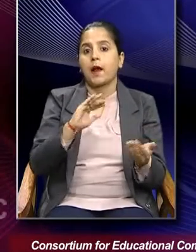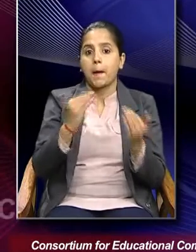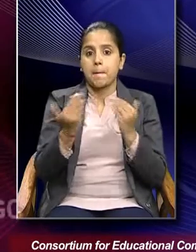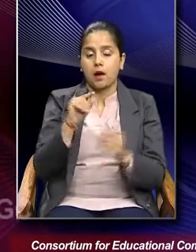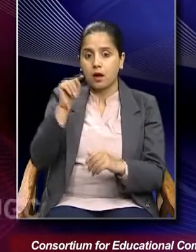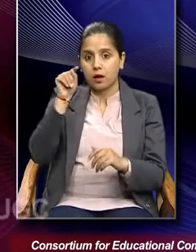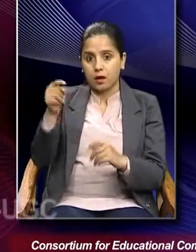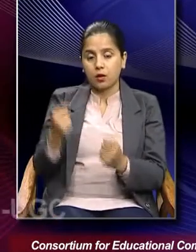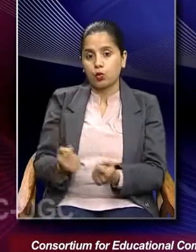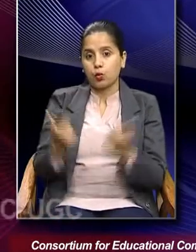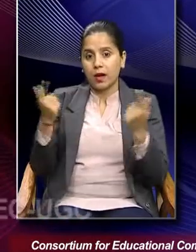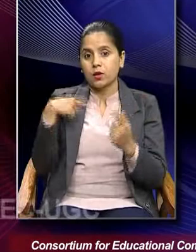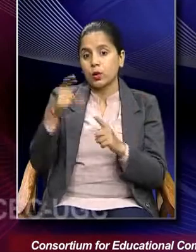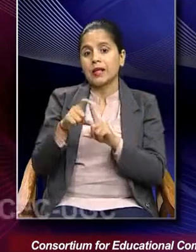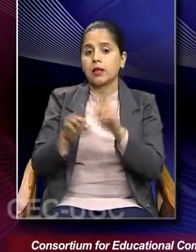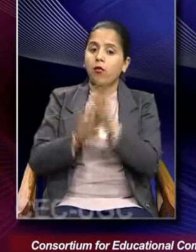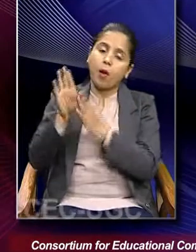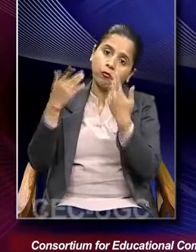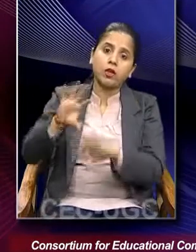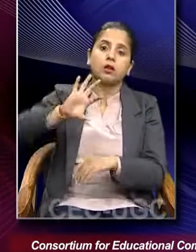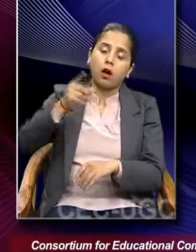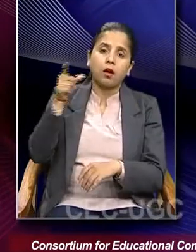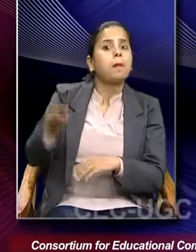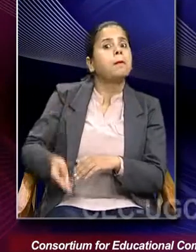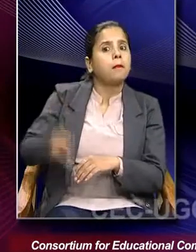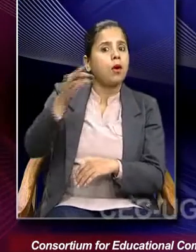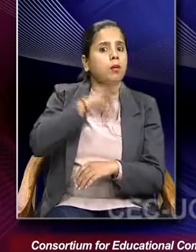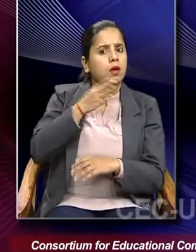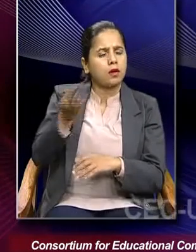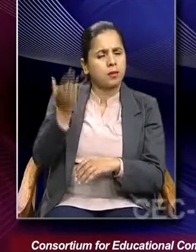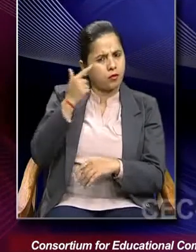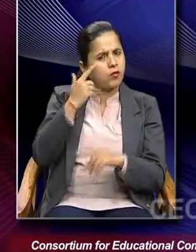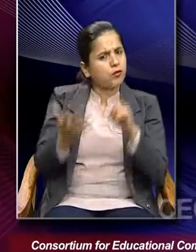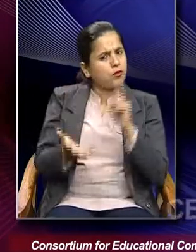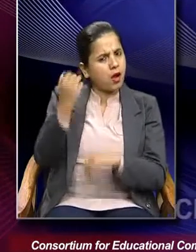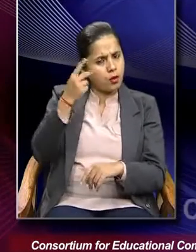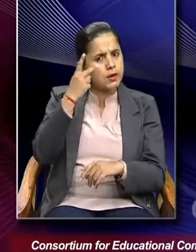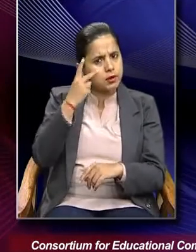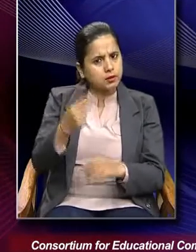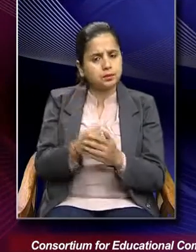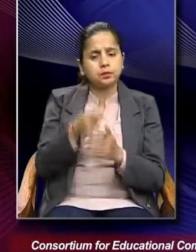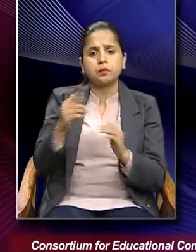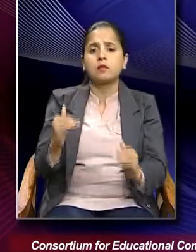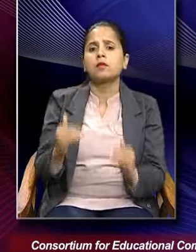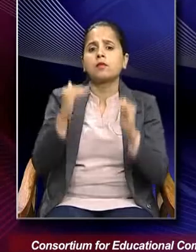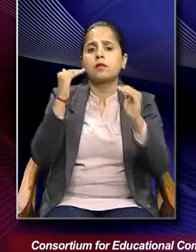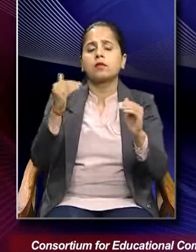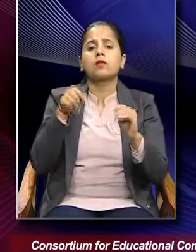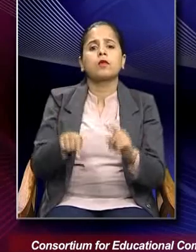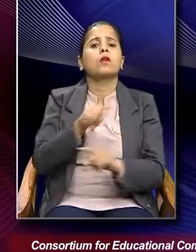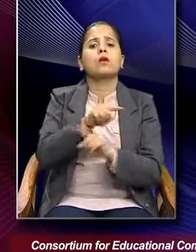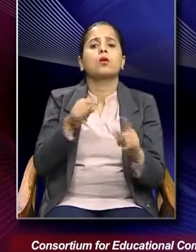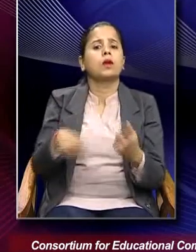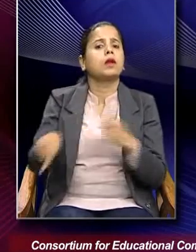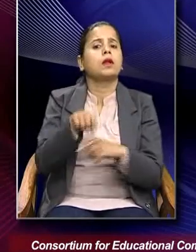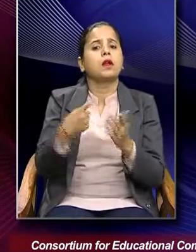to the developed countries. Apart from that, they even find out that the higher growth rate in developed